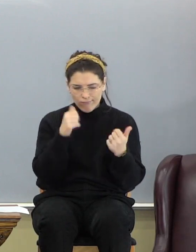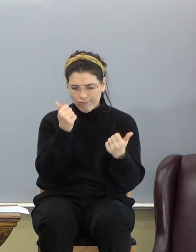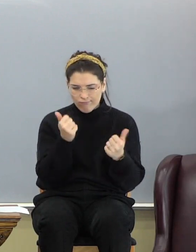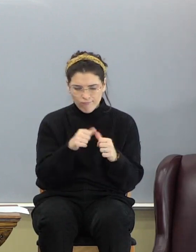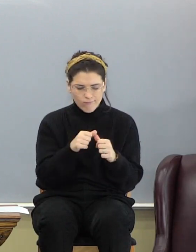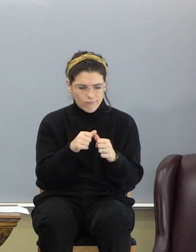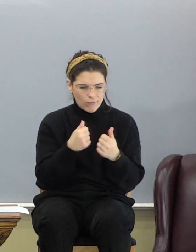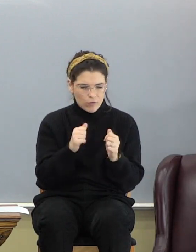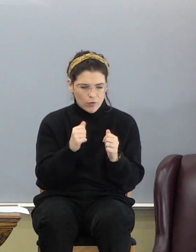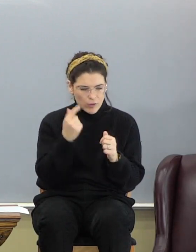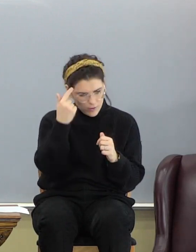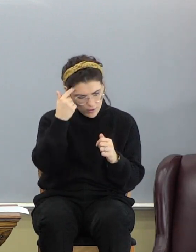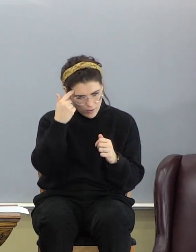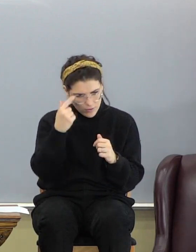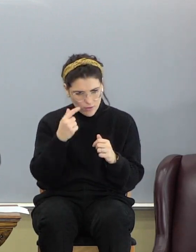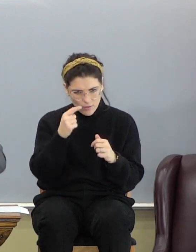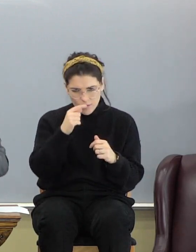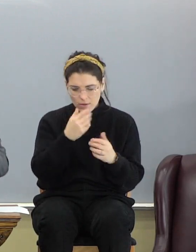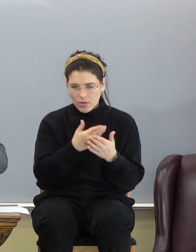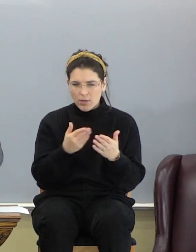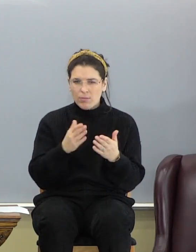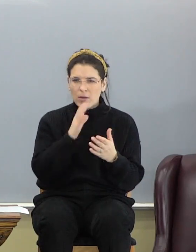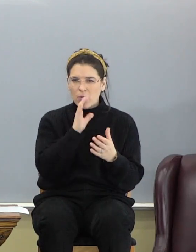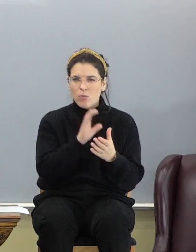I'm trying to think of the stuff my wife keeps feeding me.